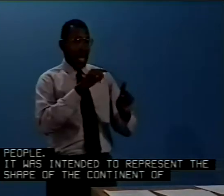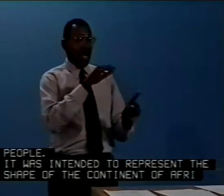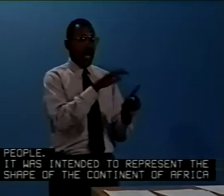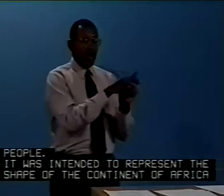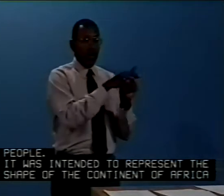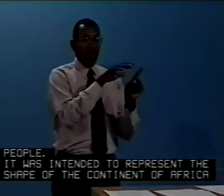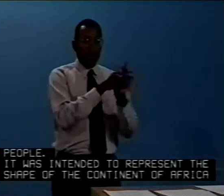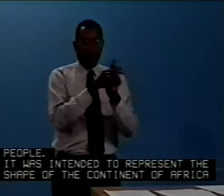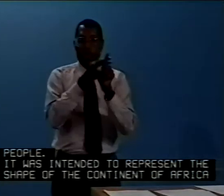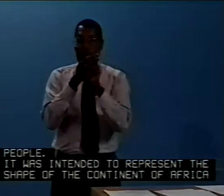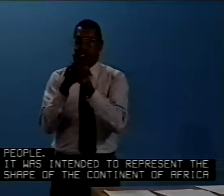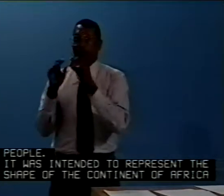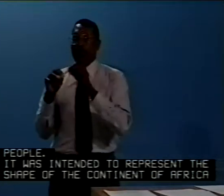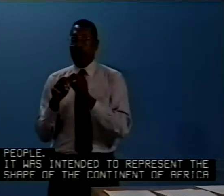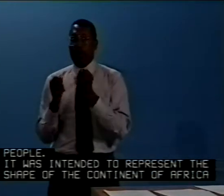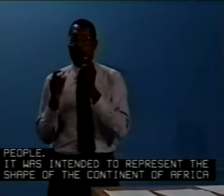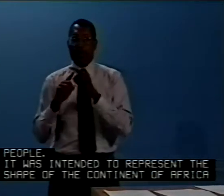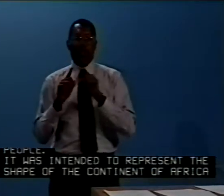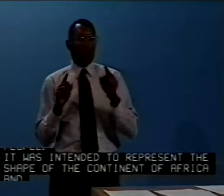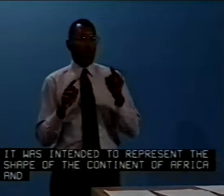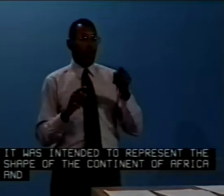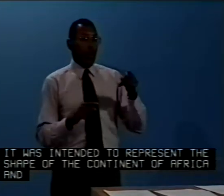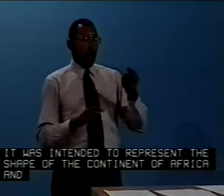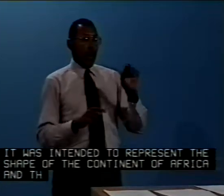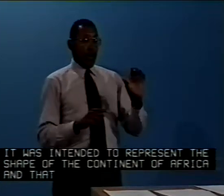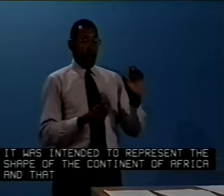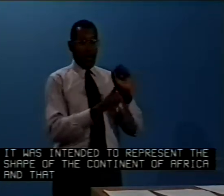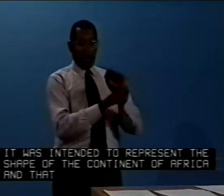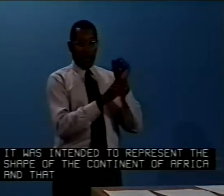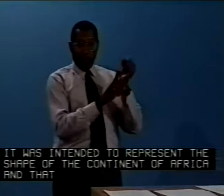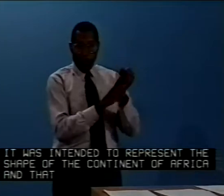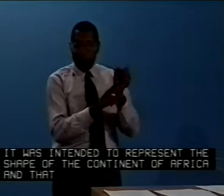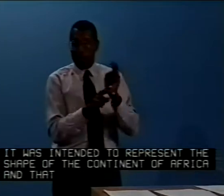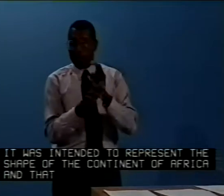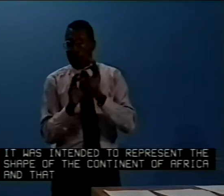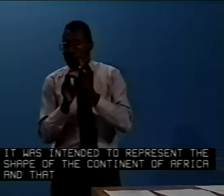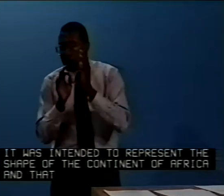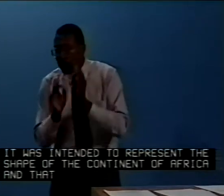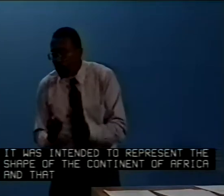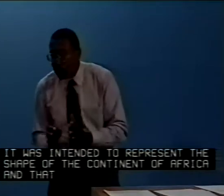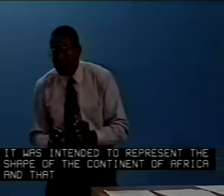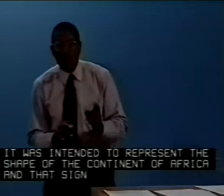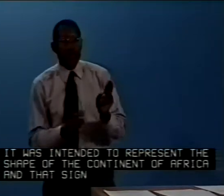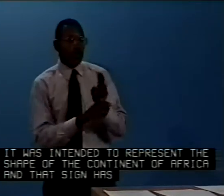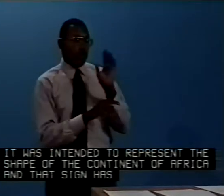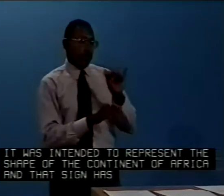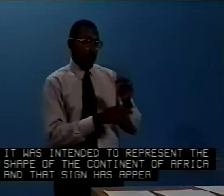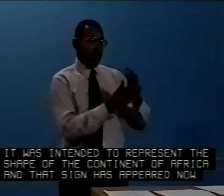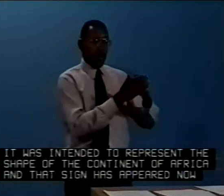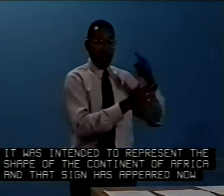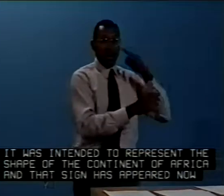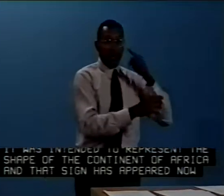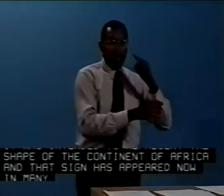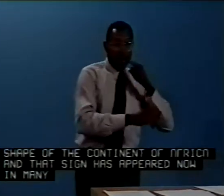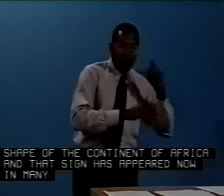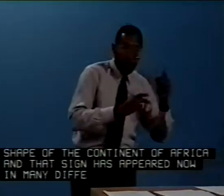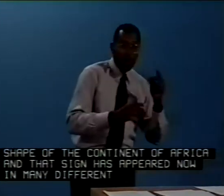And that sign has appeared now in many different public situations, used by interpreters and by some of the